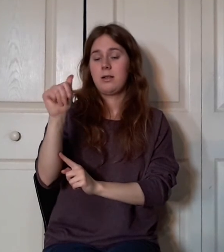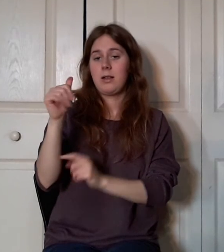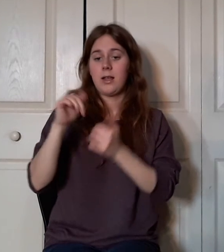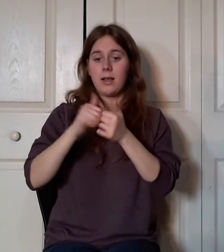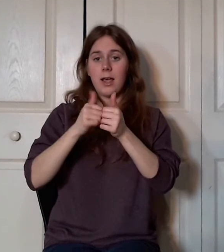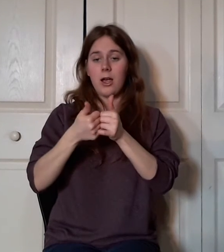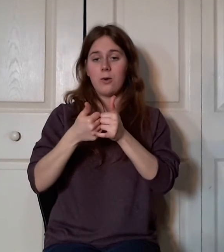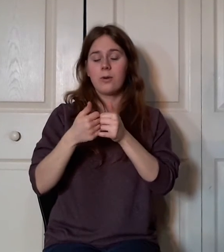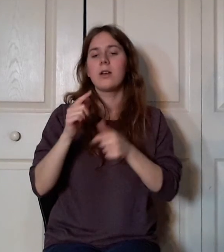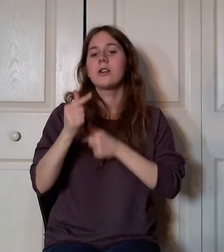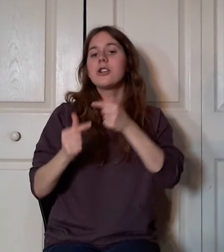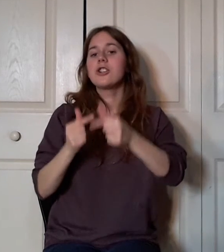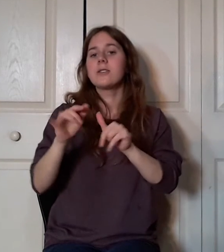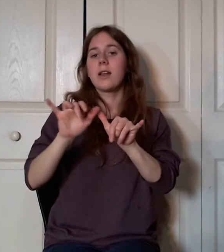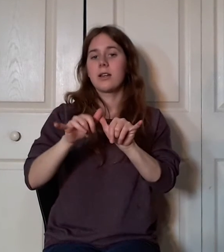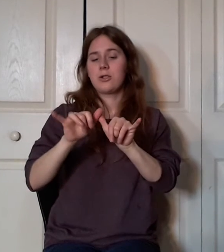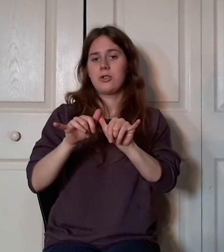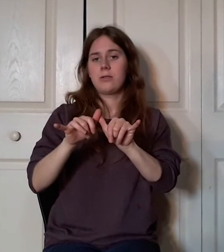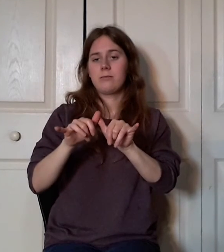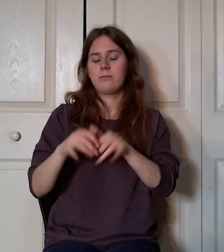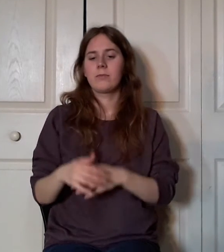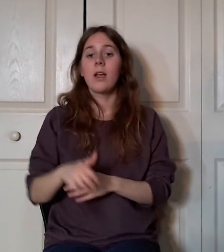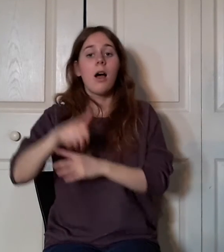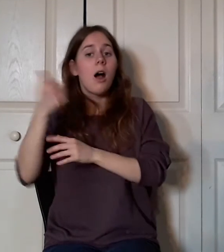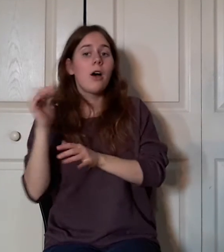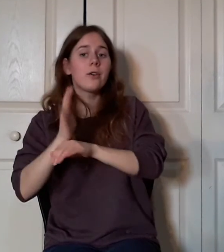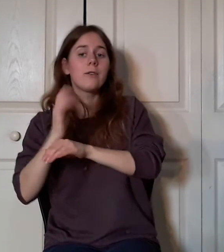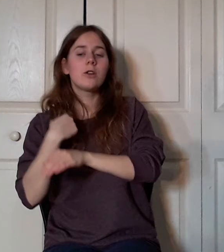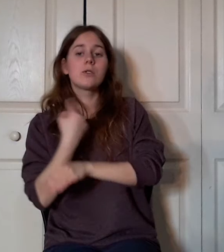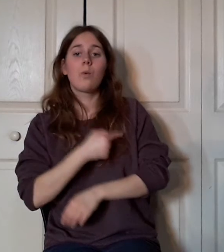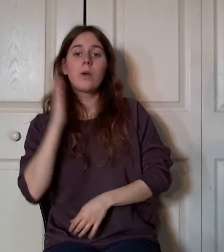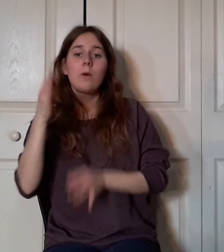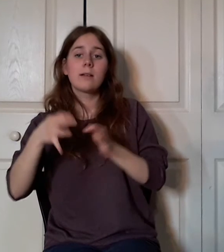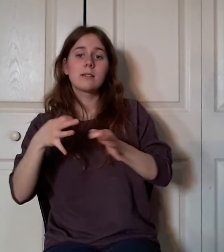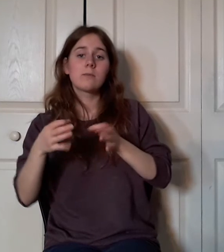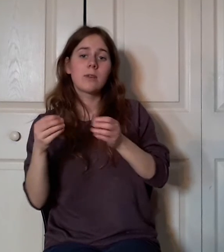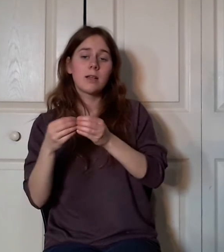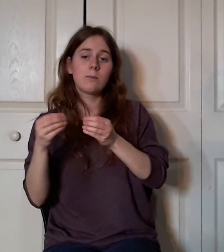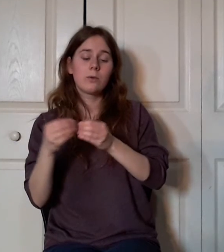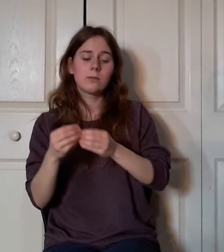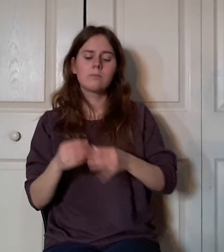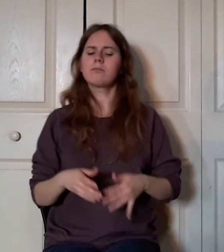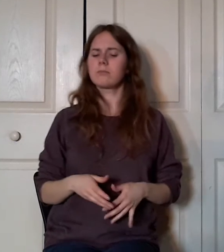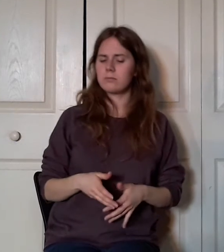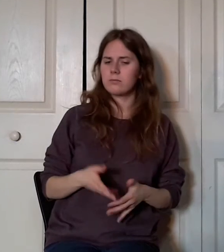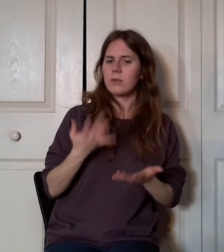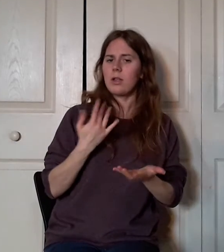more detail about how that is done. But you have this idea of recombinant DNA. Recombinant